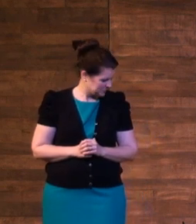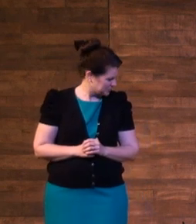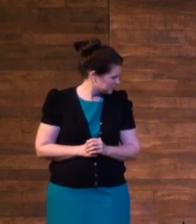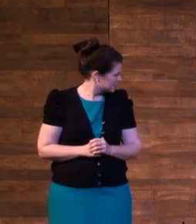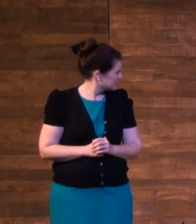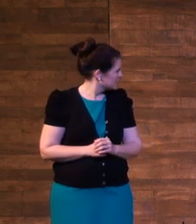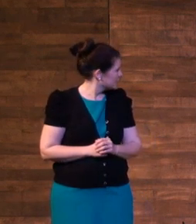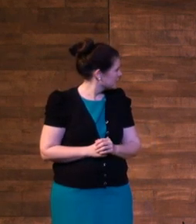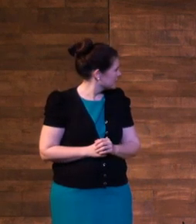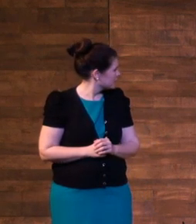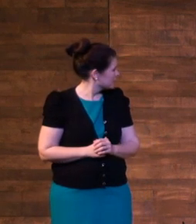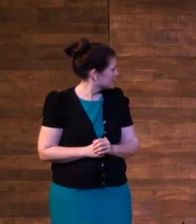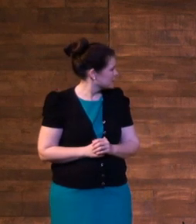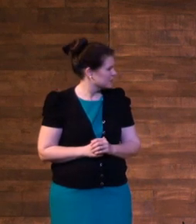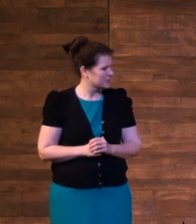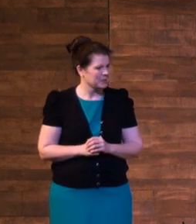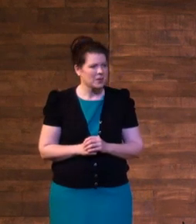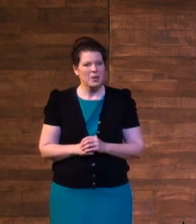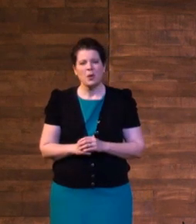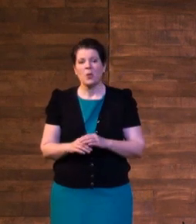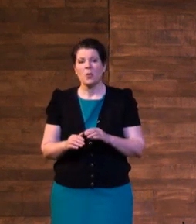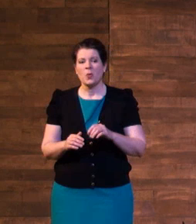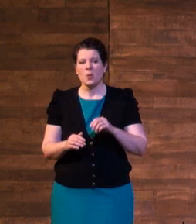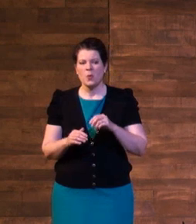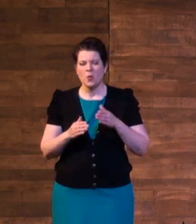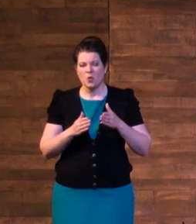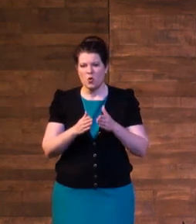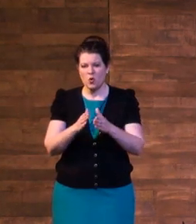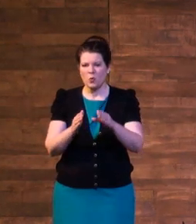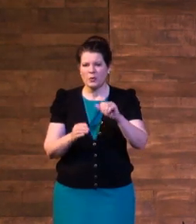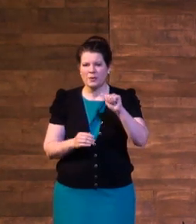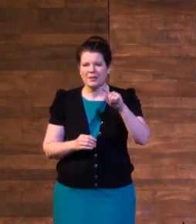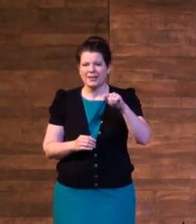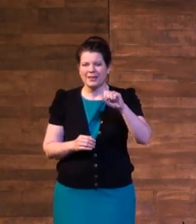A Rand McNally Road Atlas. Remember these?